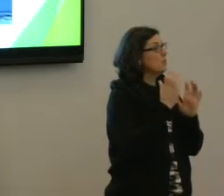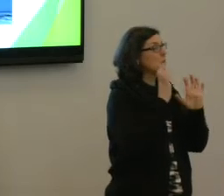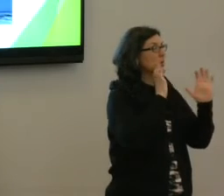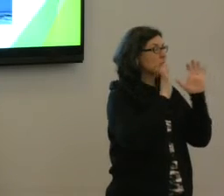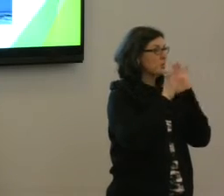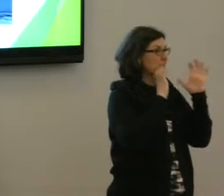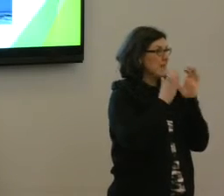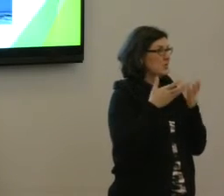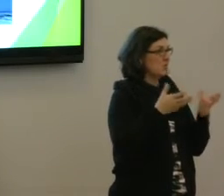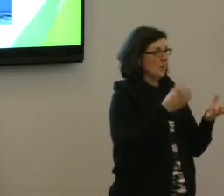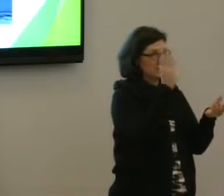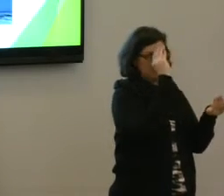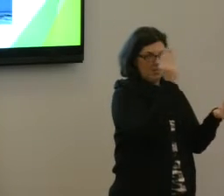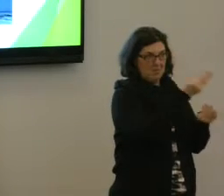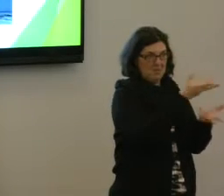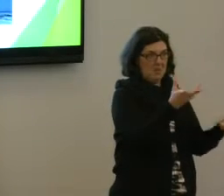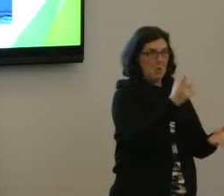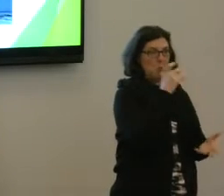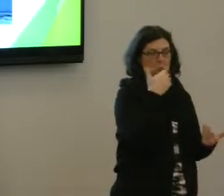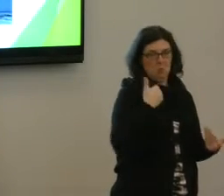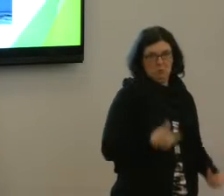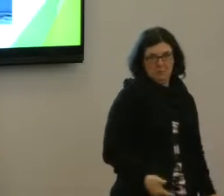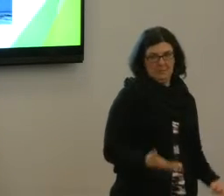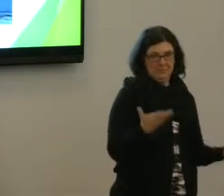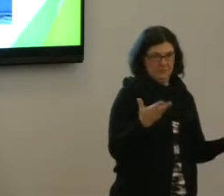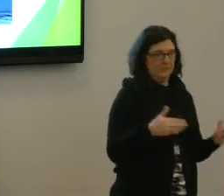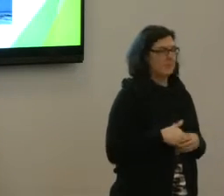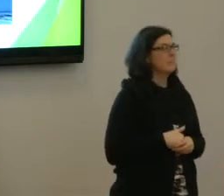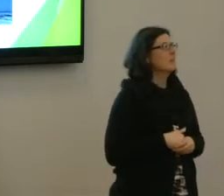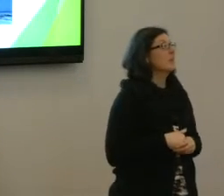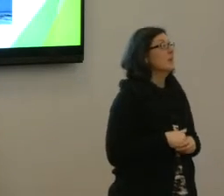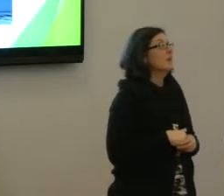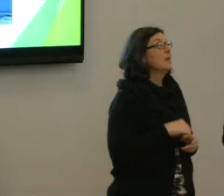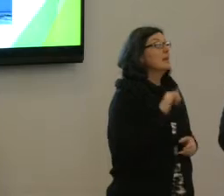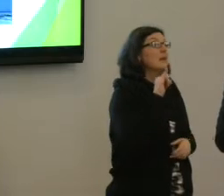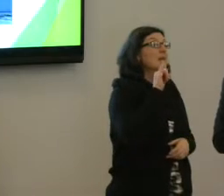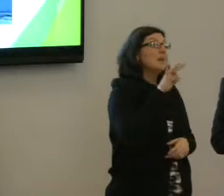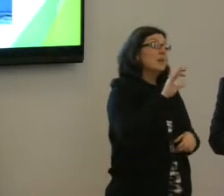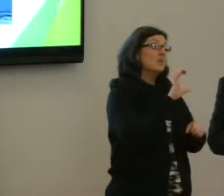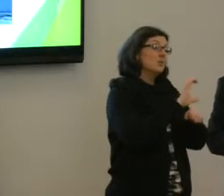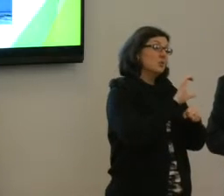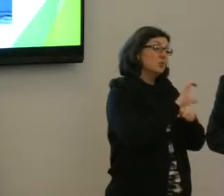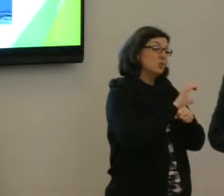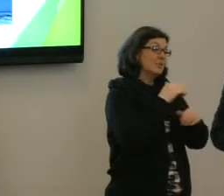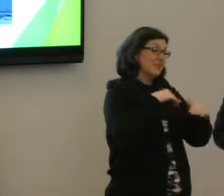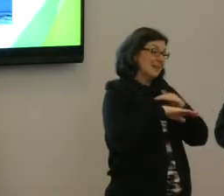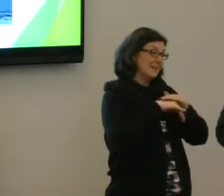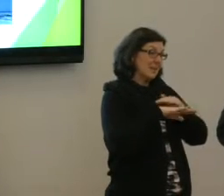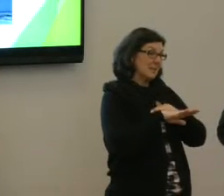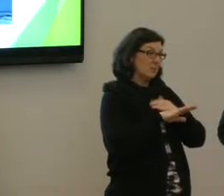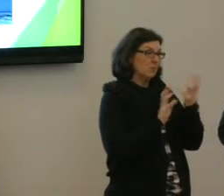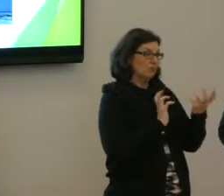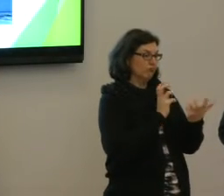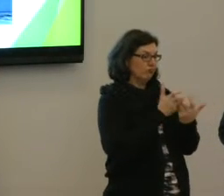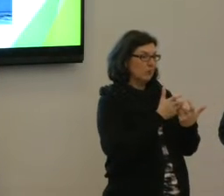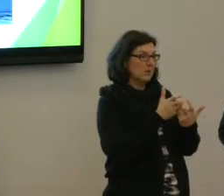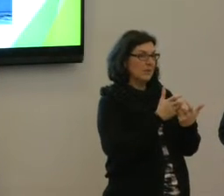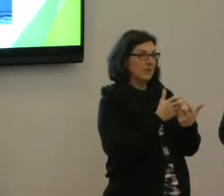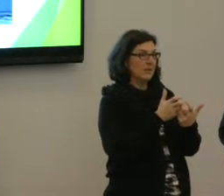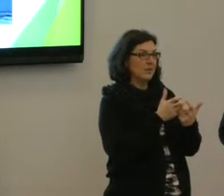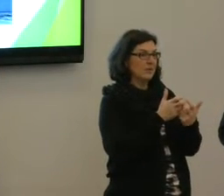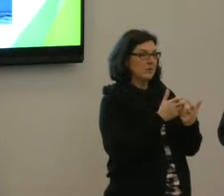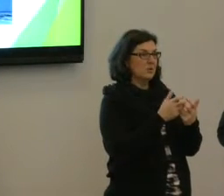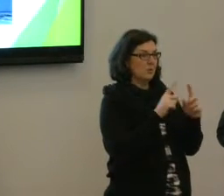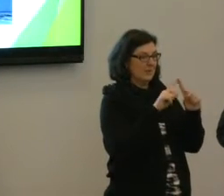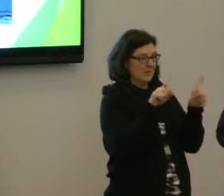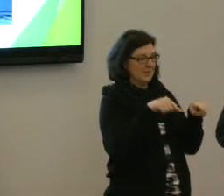ways and let people know? Do you put, if your church is accessible, do you put that sign in the paper, the ad, the paper? So